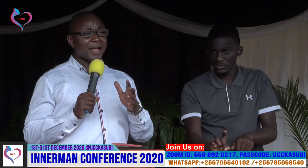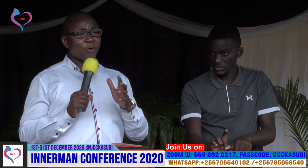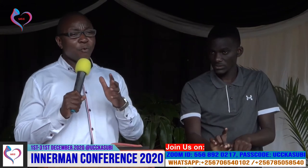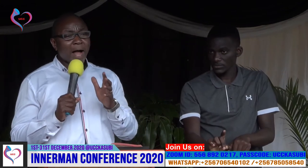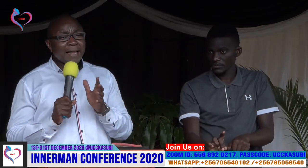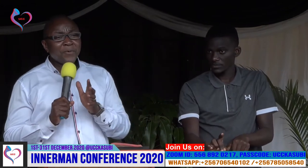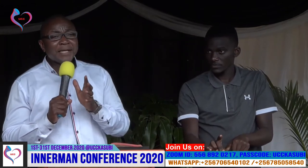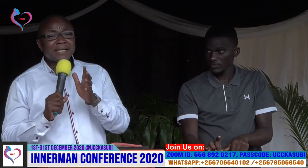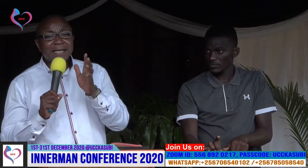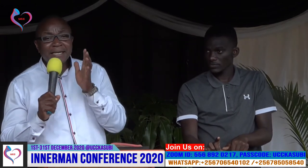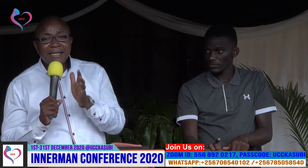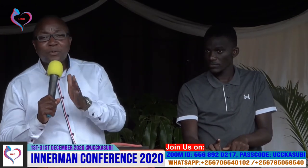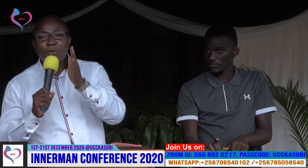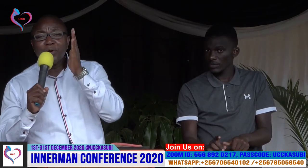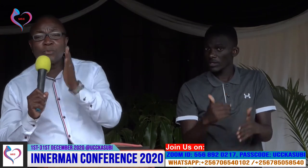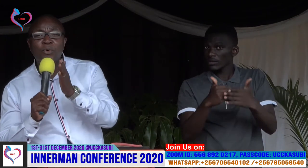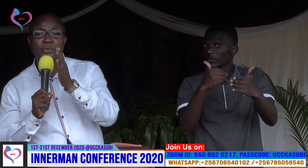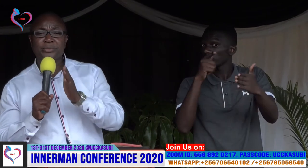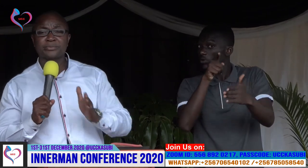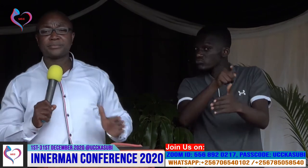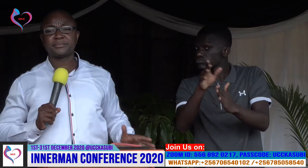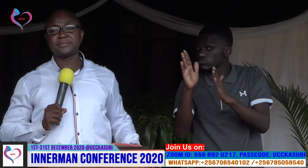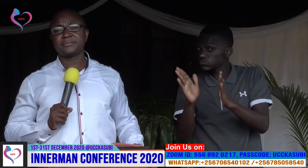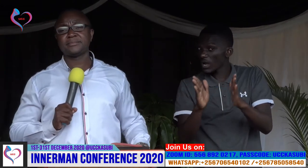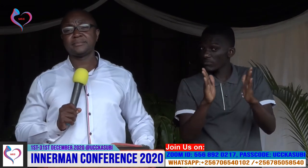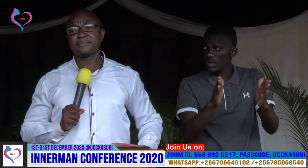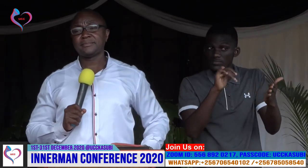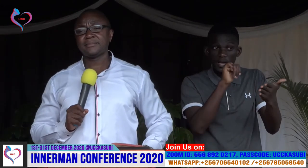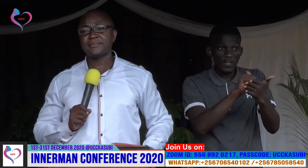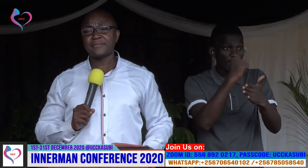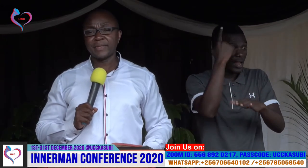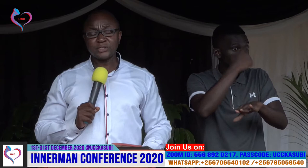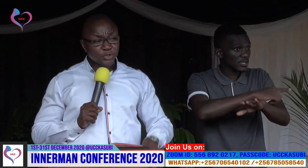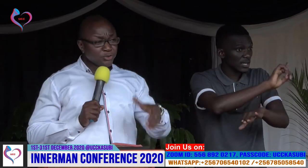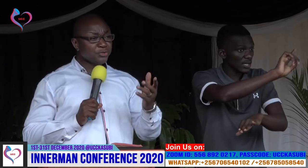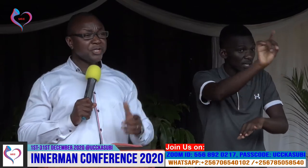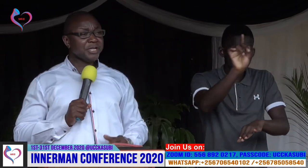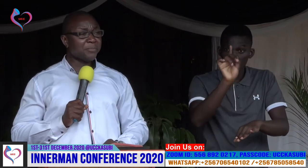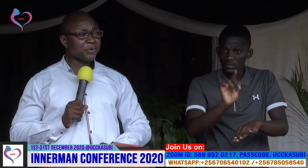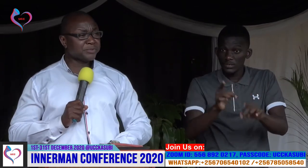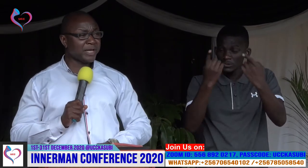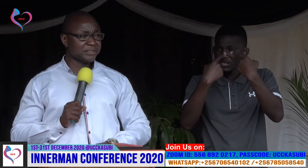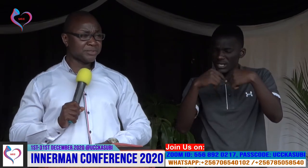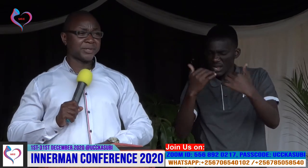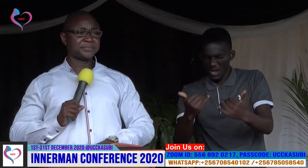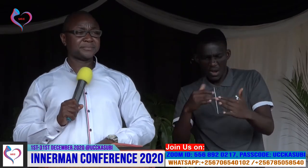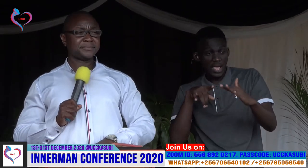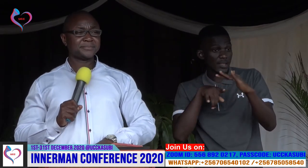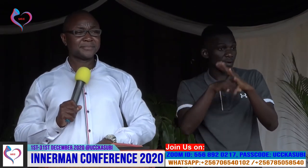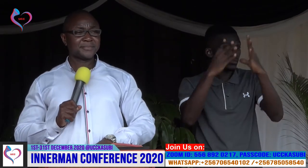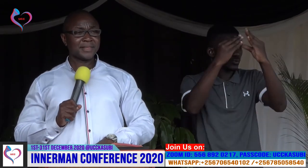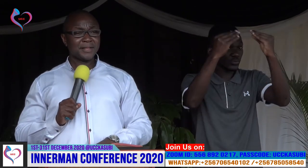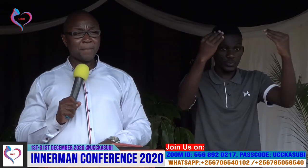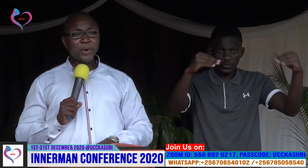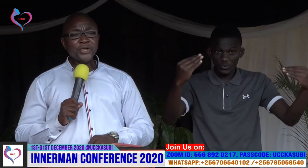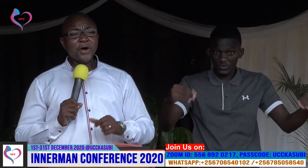comes, have you ever prepared yourself for that day? We are now entering